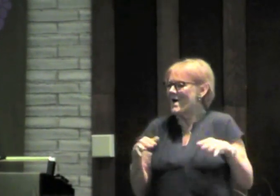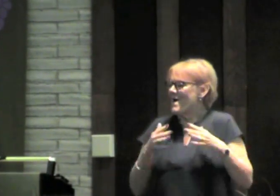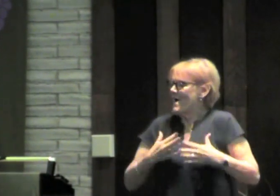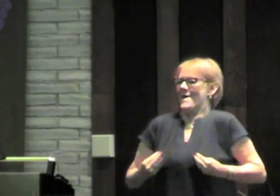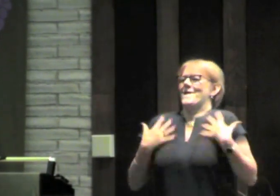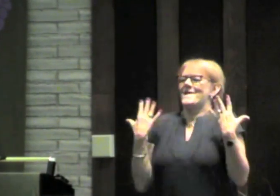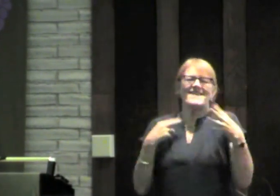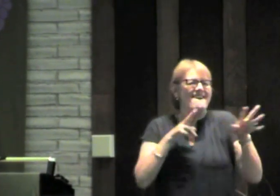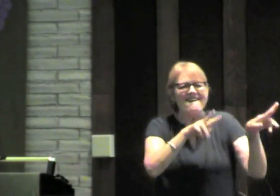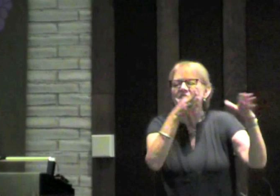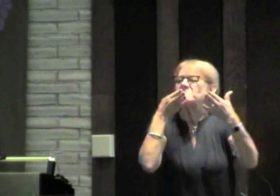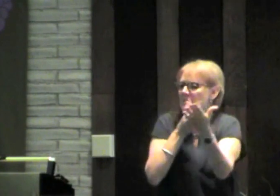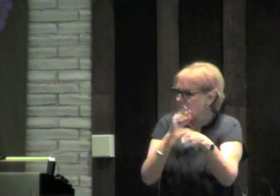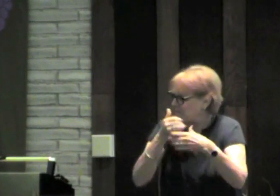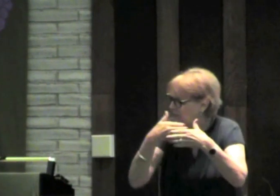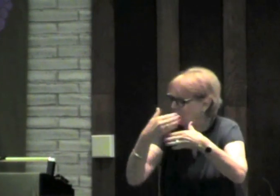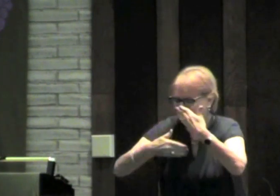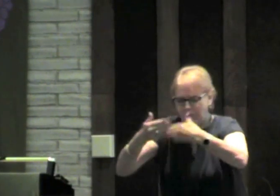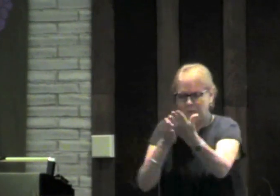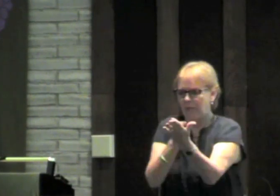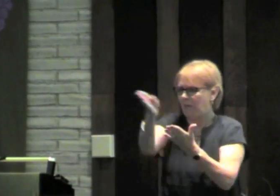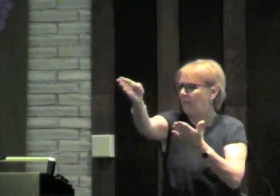around the airport at various places. It's very Jewish.